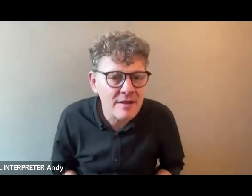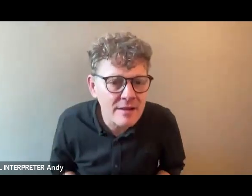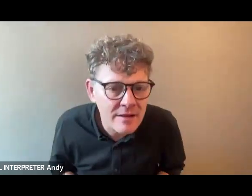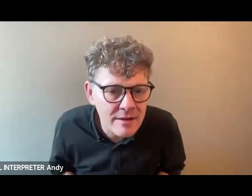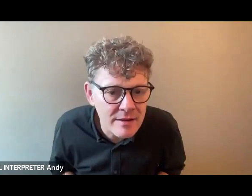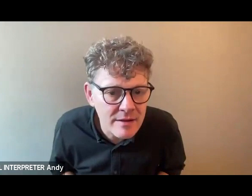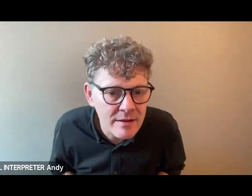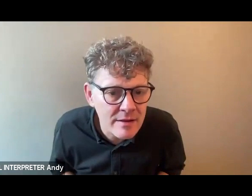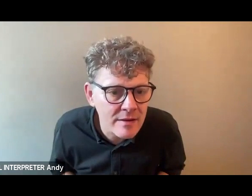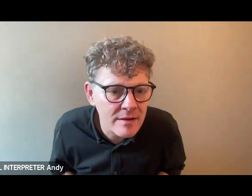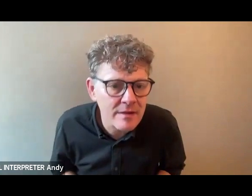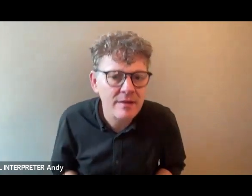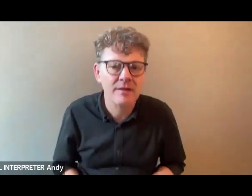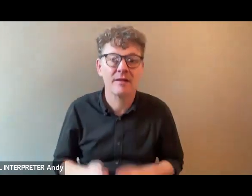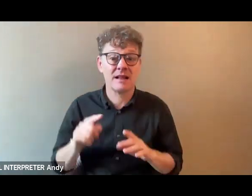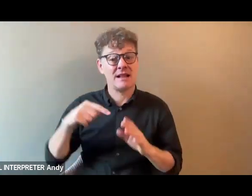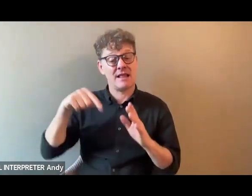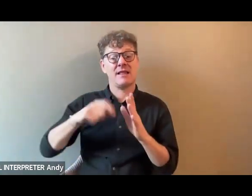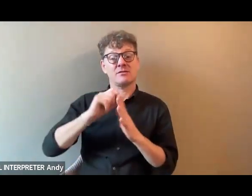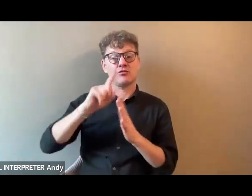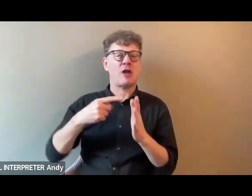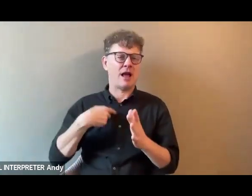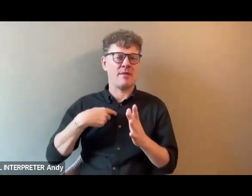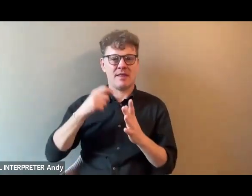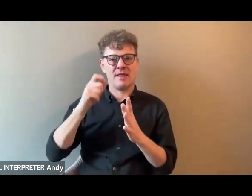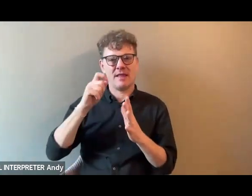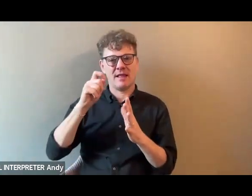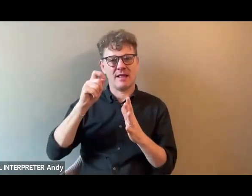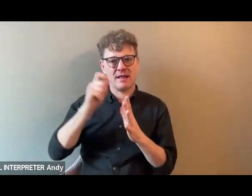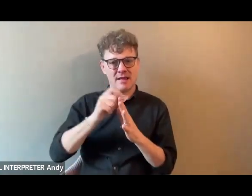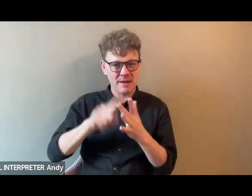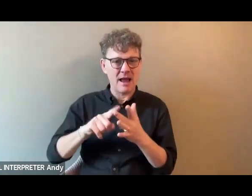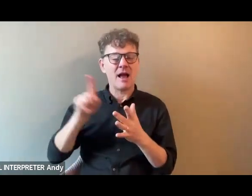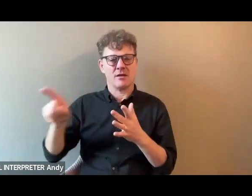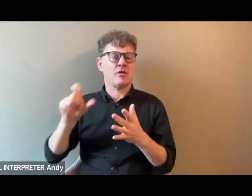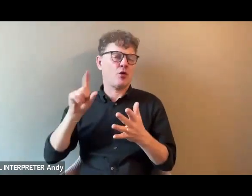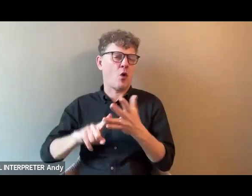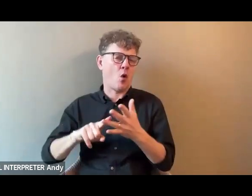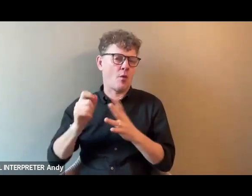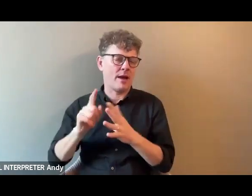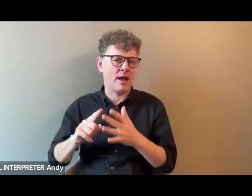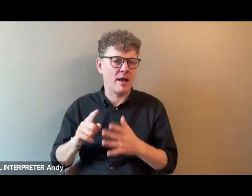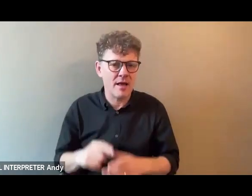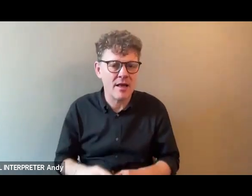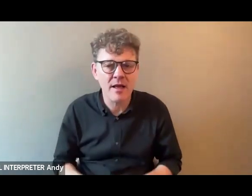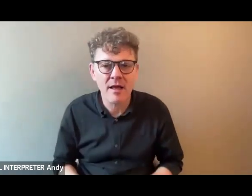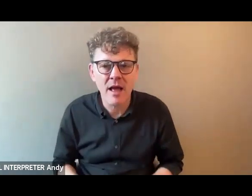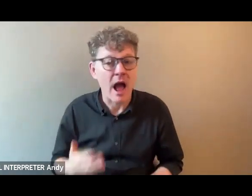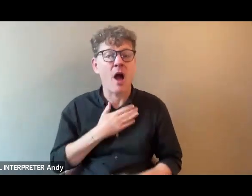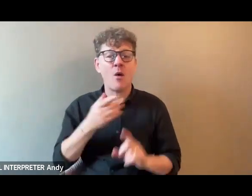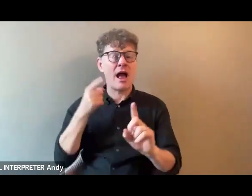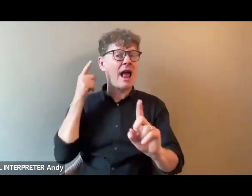So we are doing this project. I'm the PI and Ifeoma is the co-high on the project. And our aim basically is